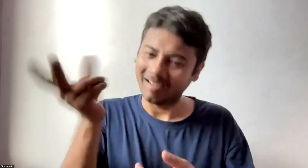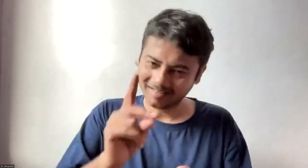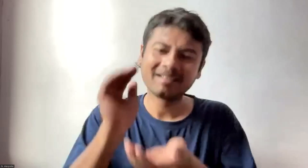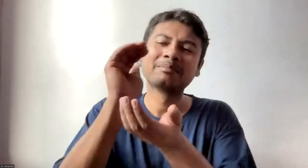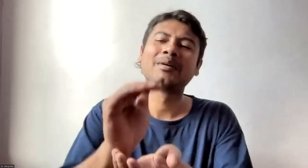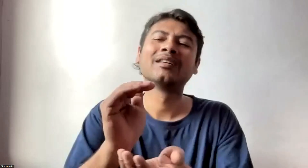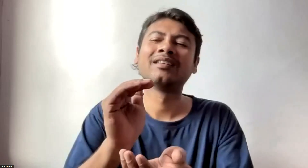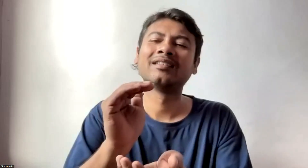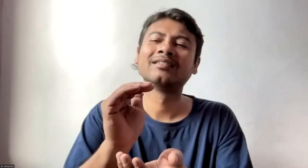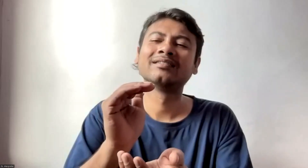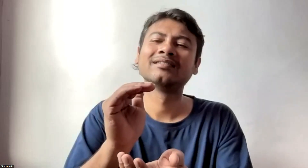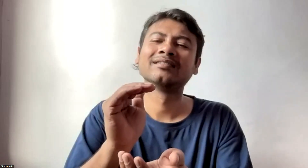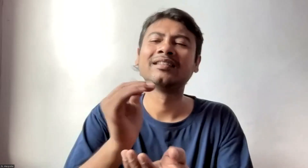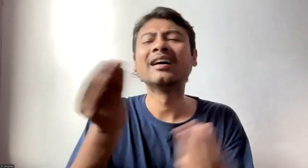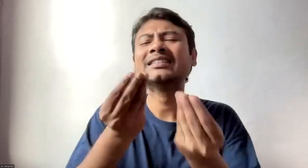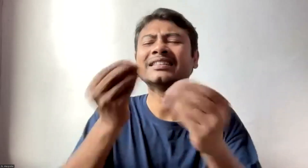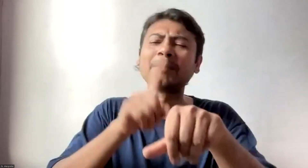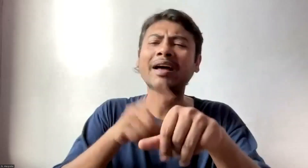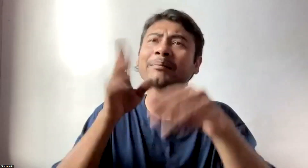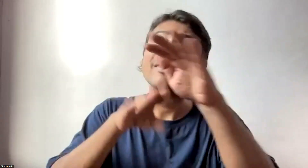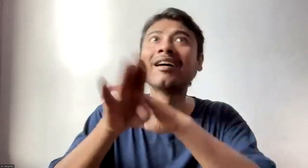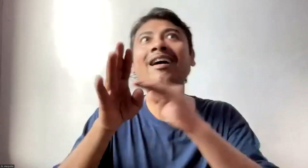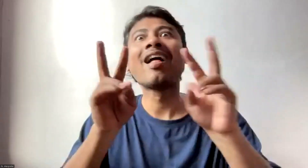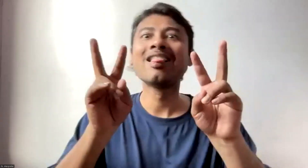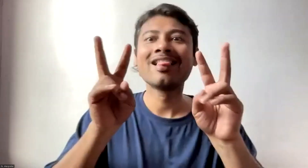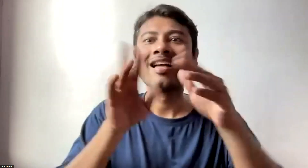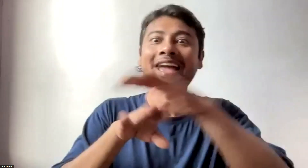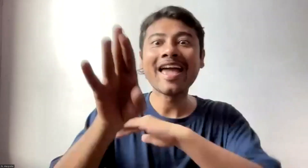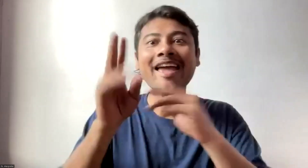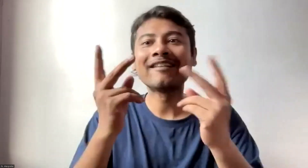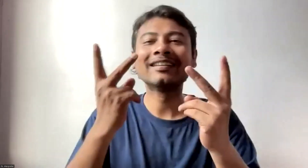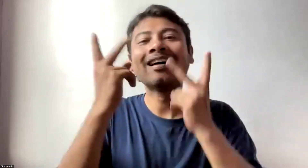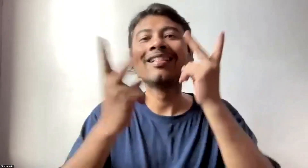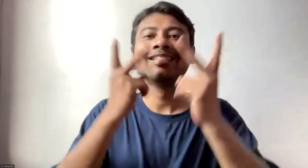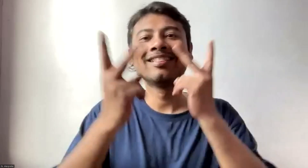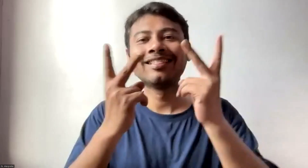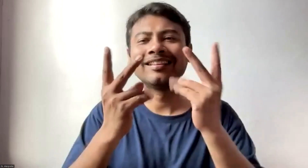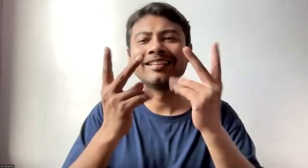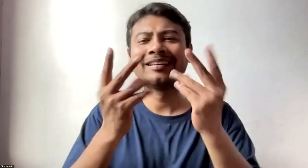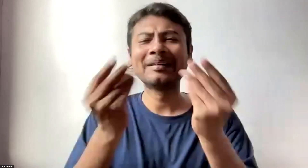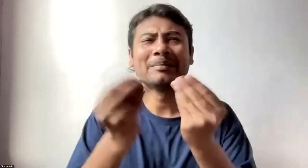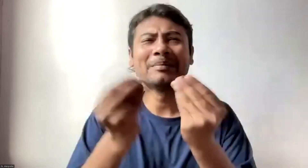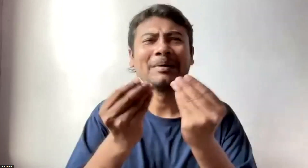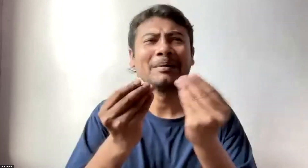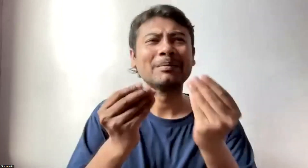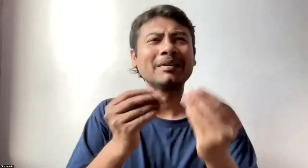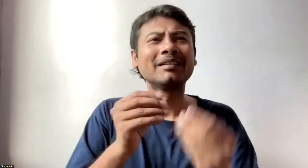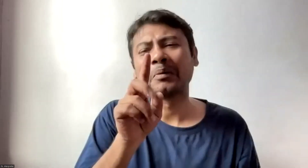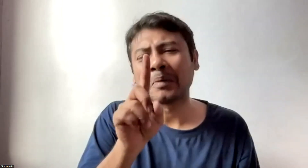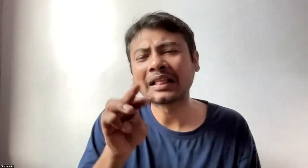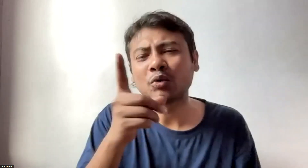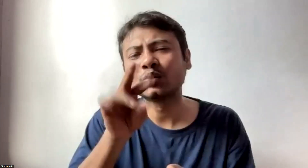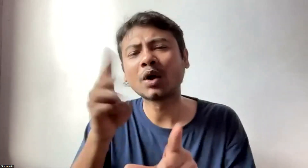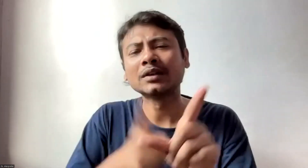right? So he is not going back to Krishna. He's just going for a few thousand years to Swargloka and enjoy